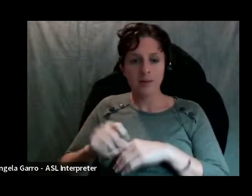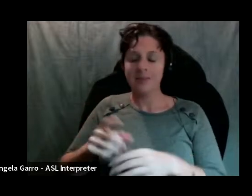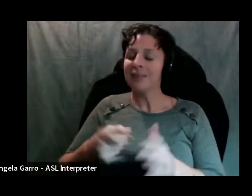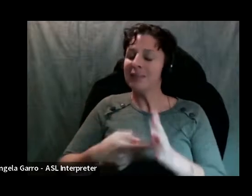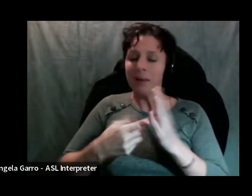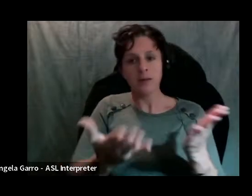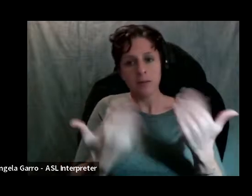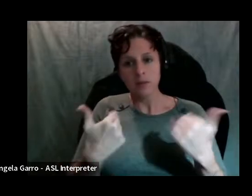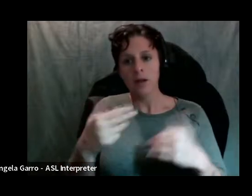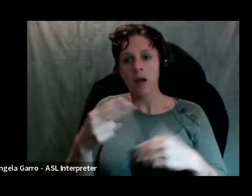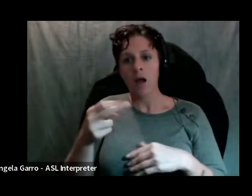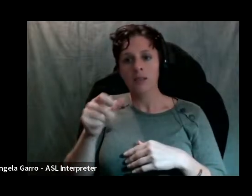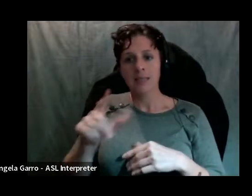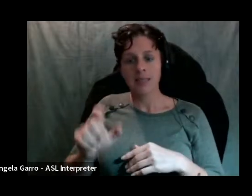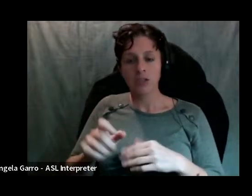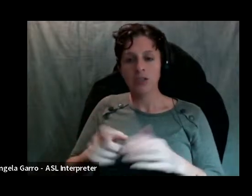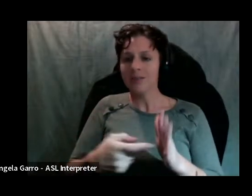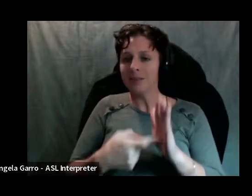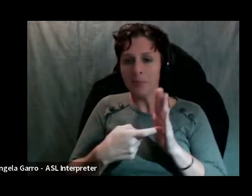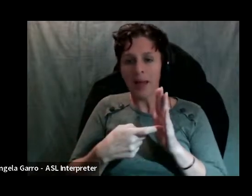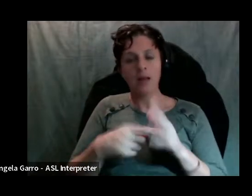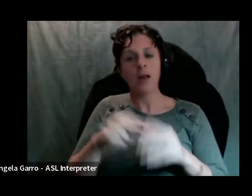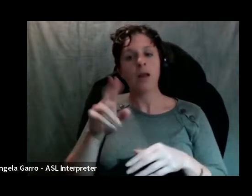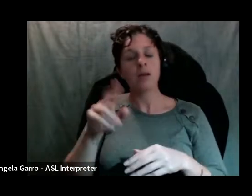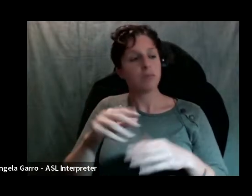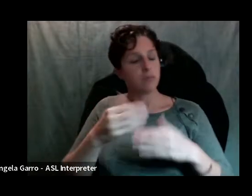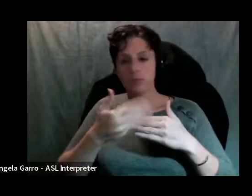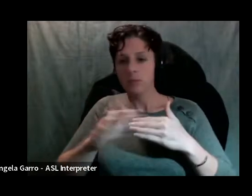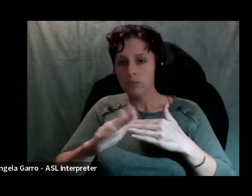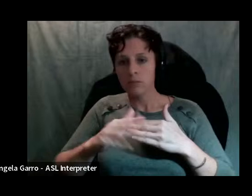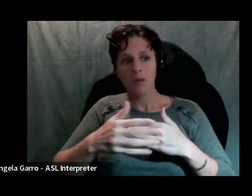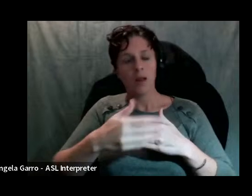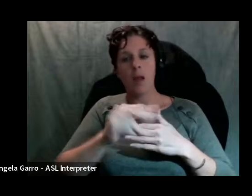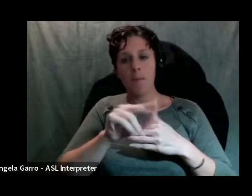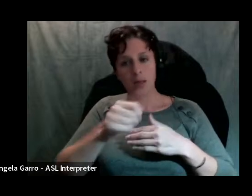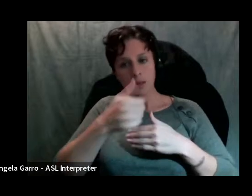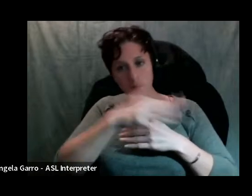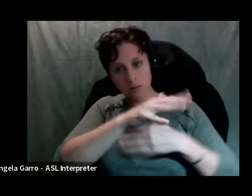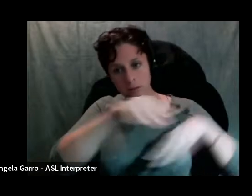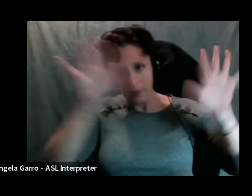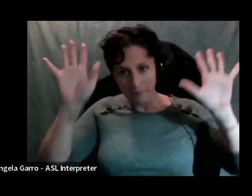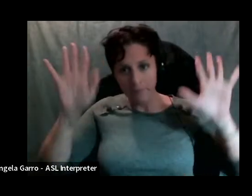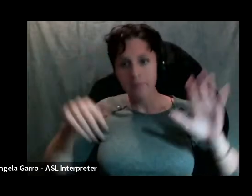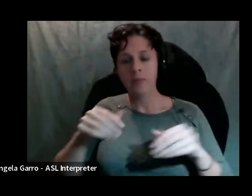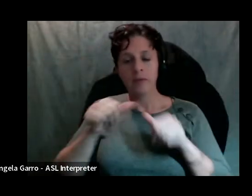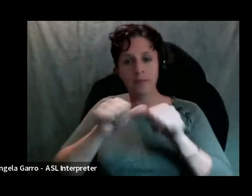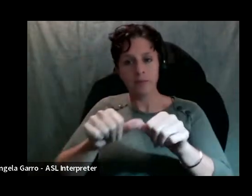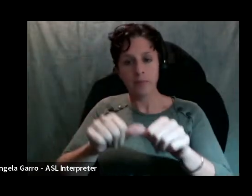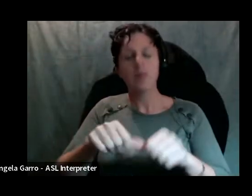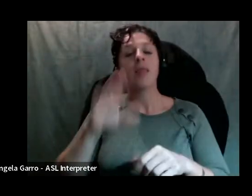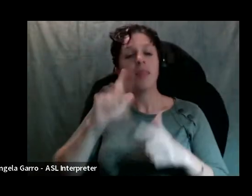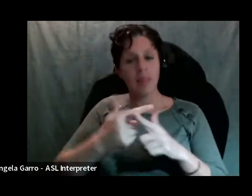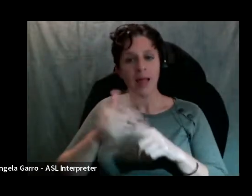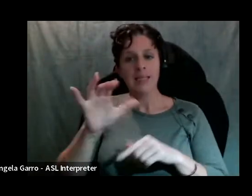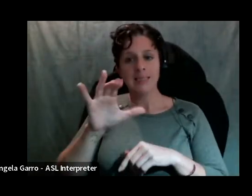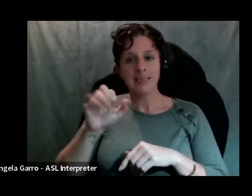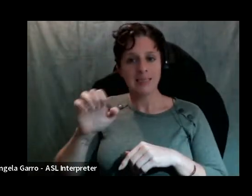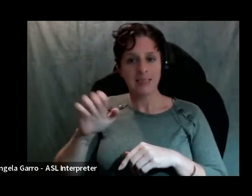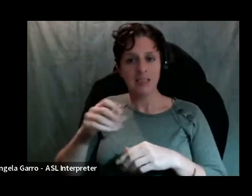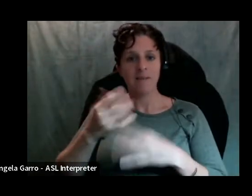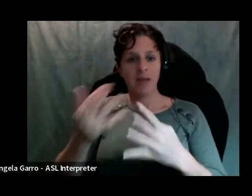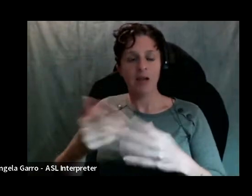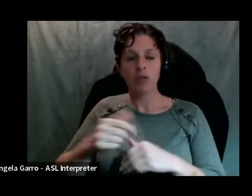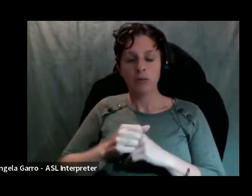hostages. Demand an unconditional surrender of Hamas. You will have a ceasefire. None of this, in my opinion,